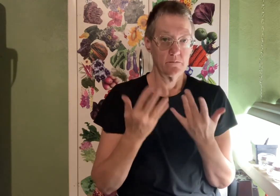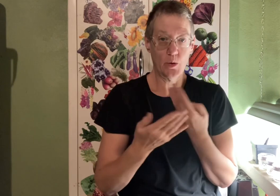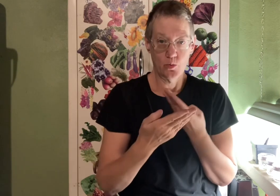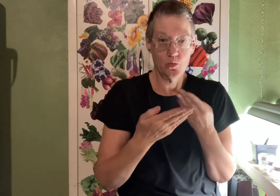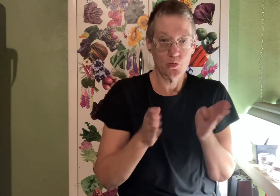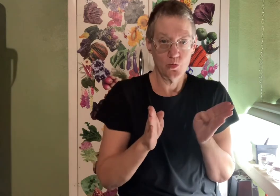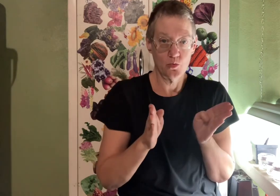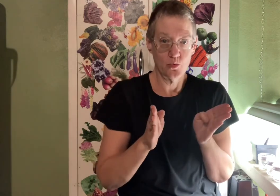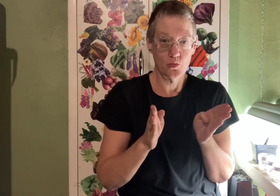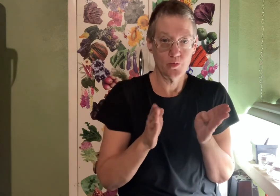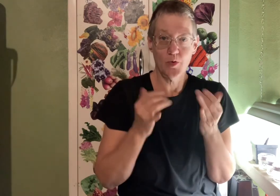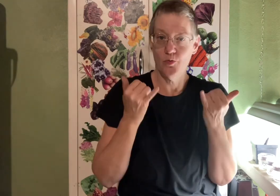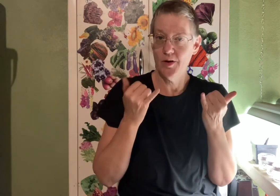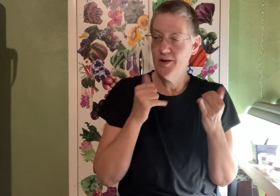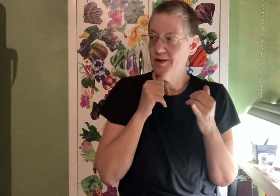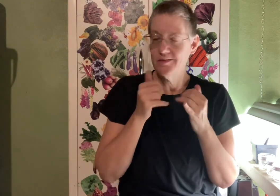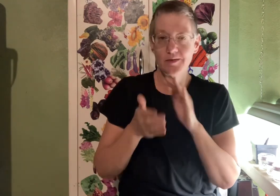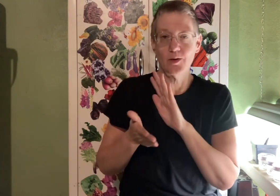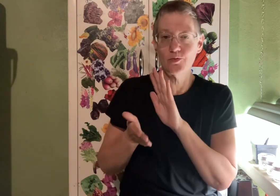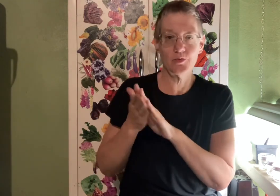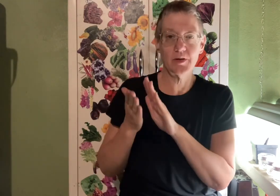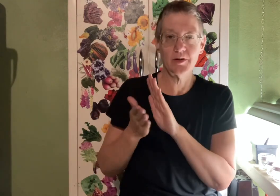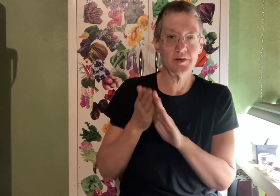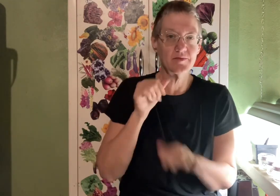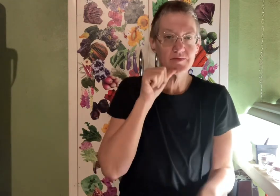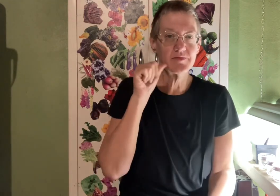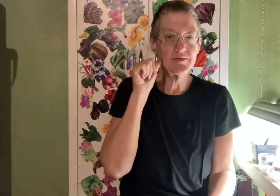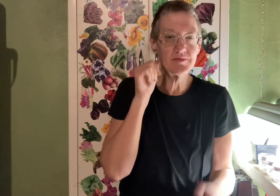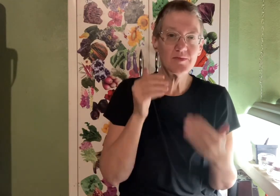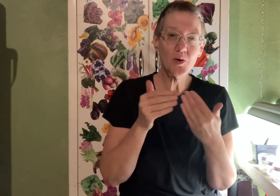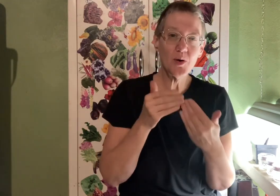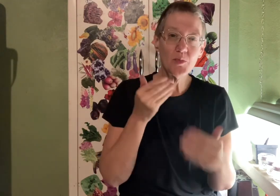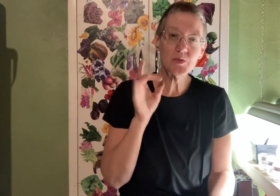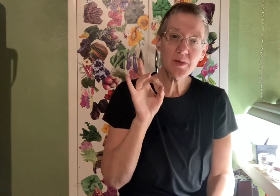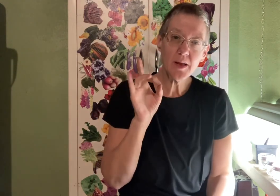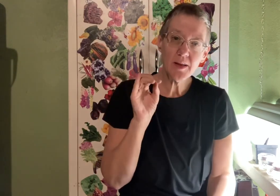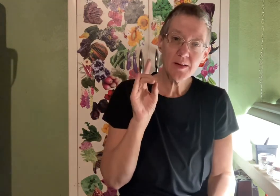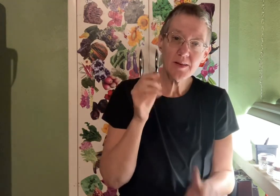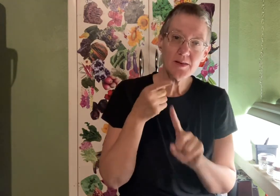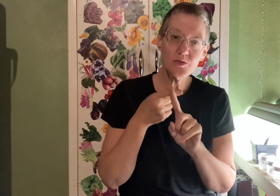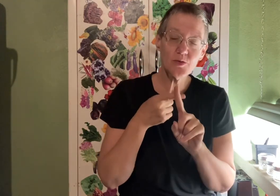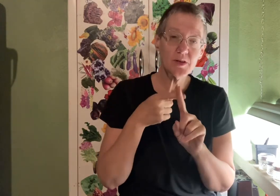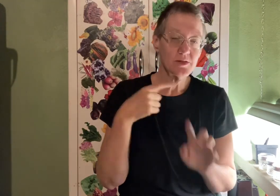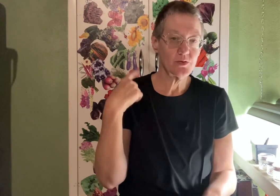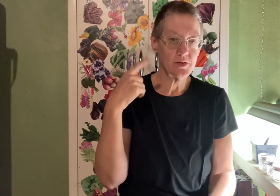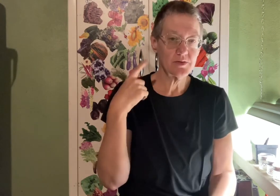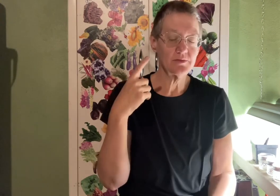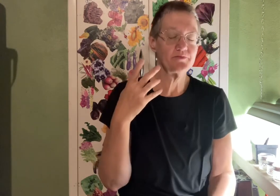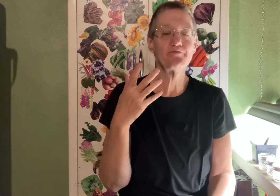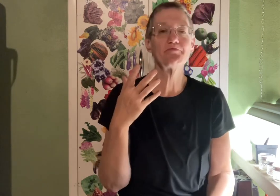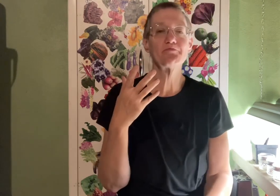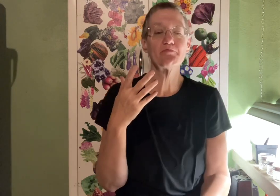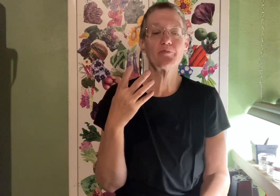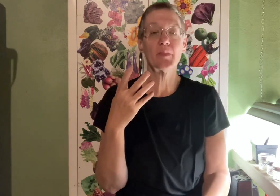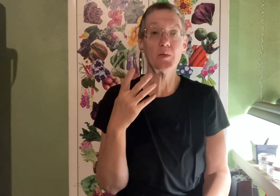is the furnace room, and right now the furnace isn't running because yesterday it was almost 80 degrees. I